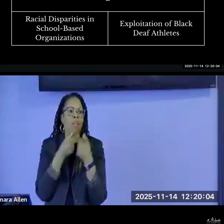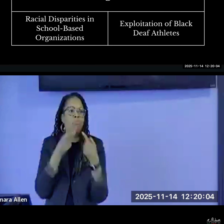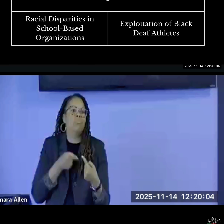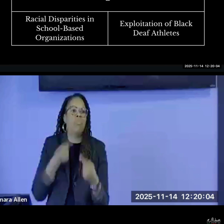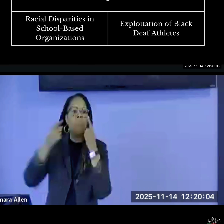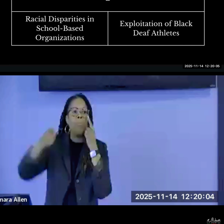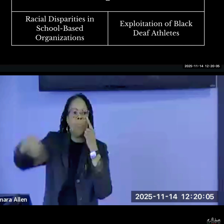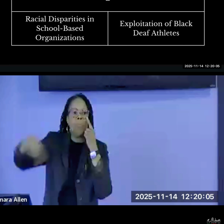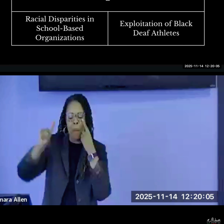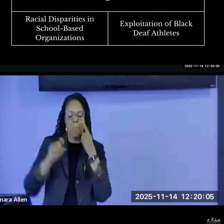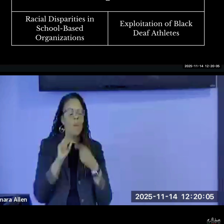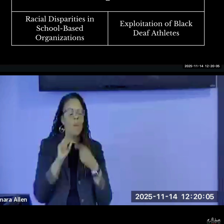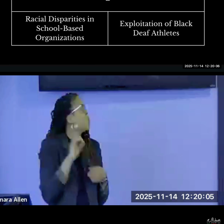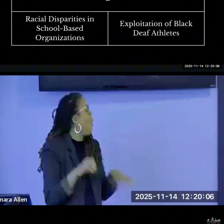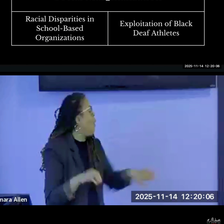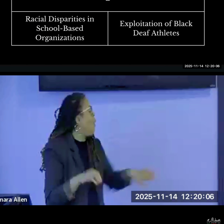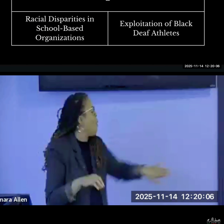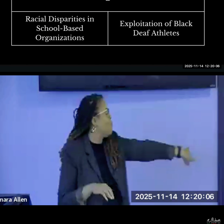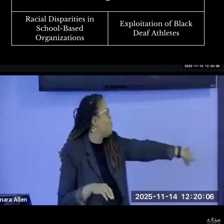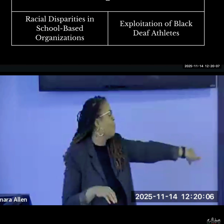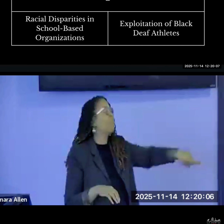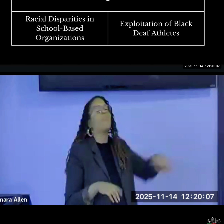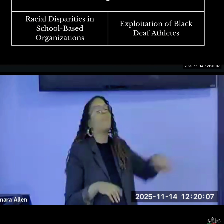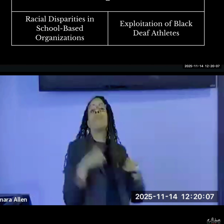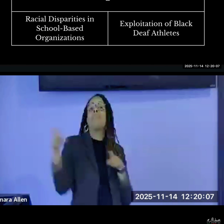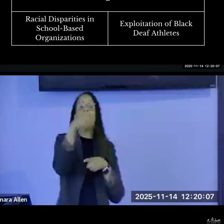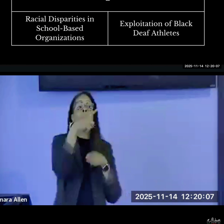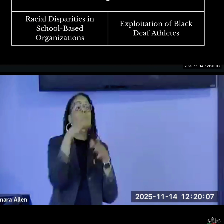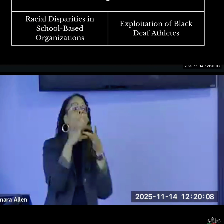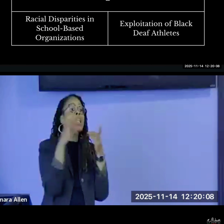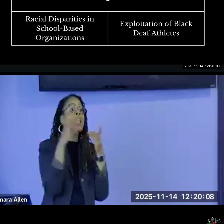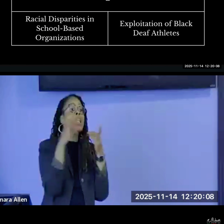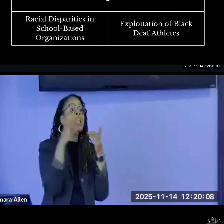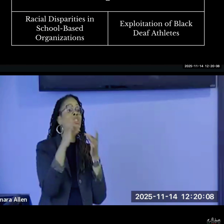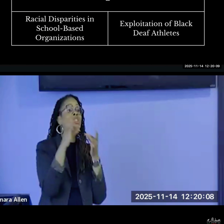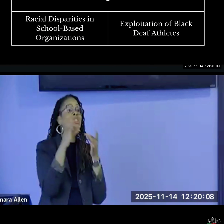student activities, right? Socializing was really challenging for them.